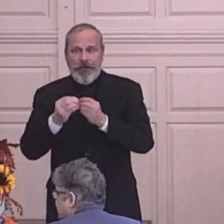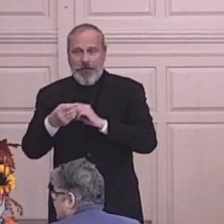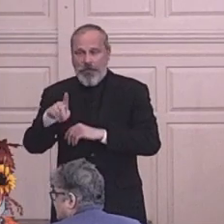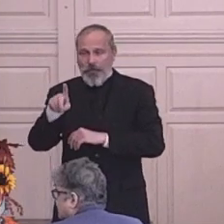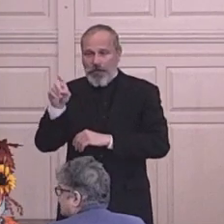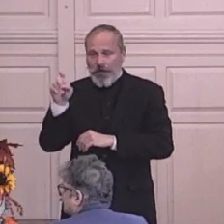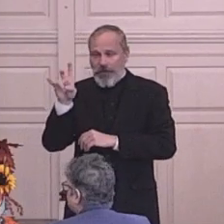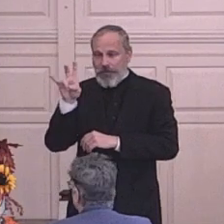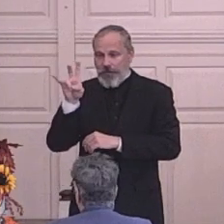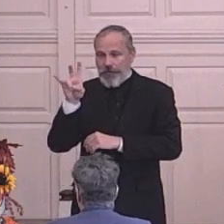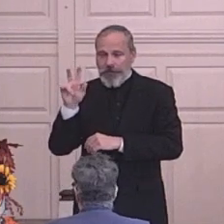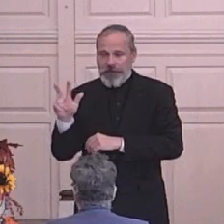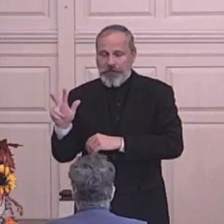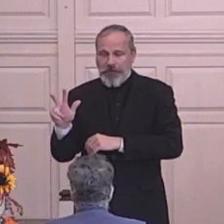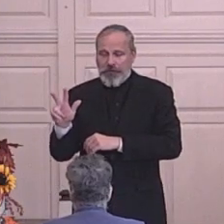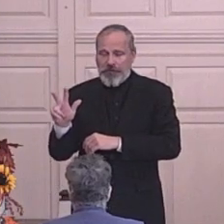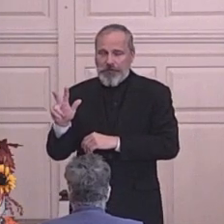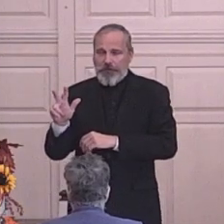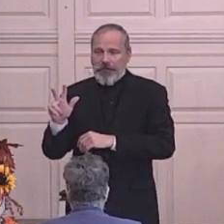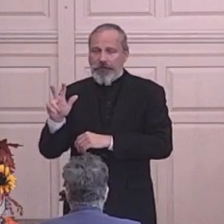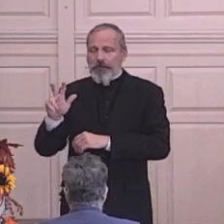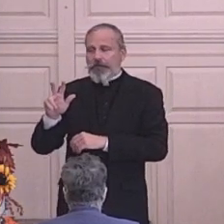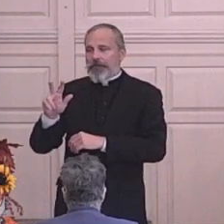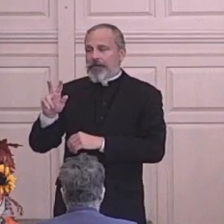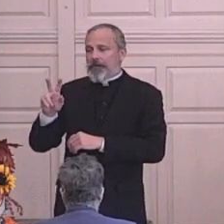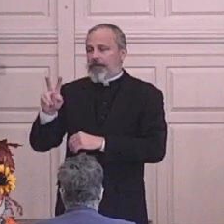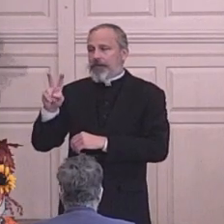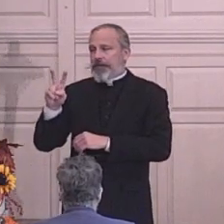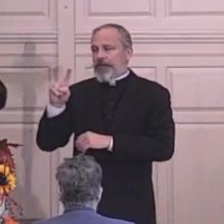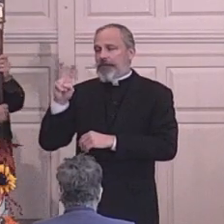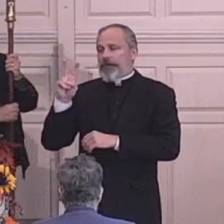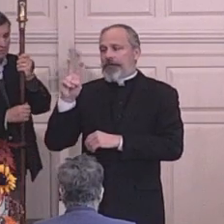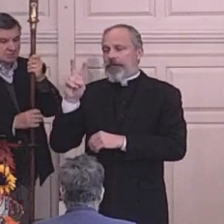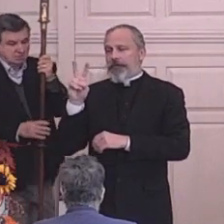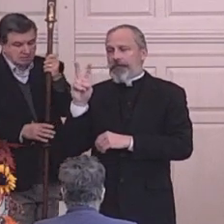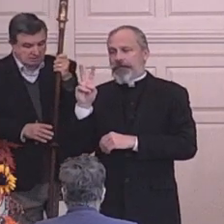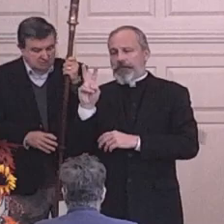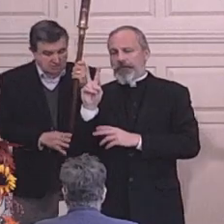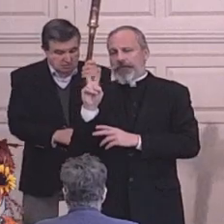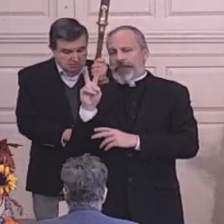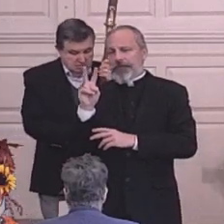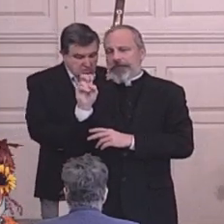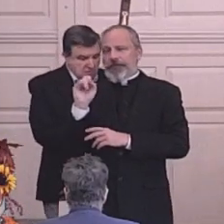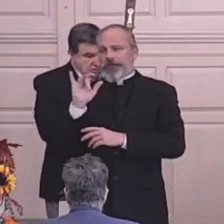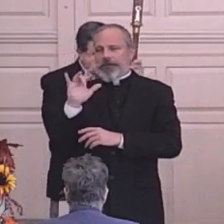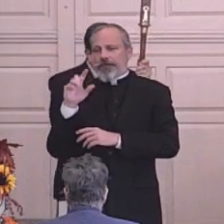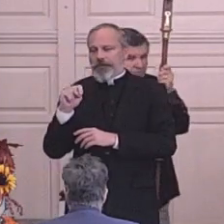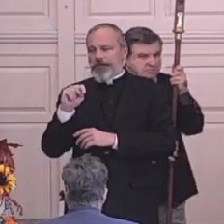173. We will sing verses 1, 2, and 4.